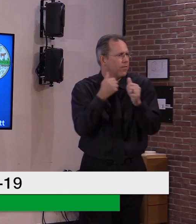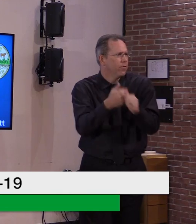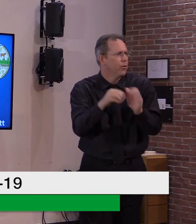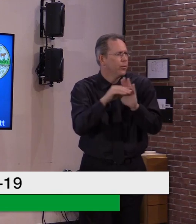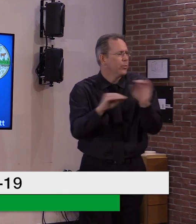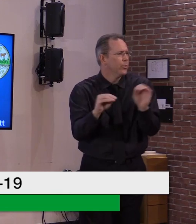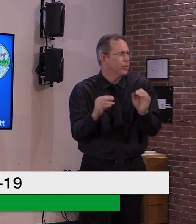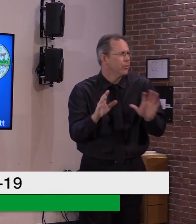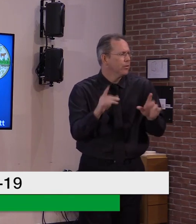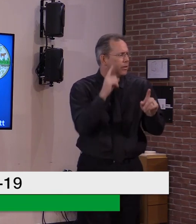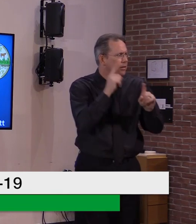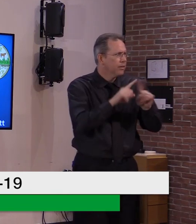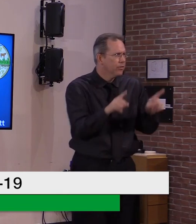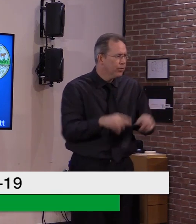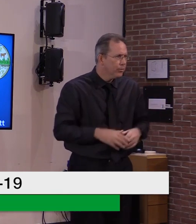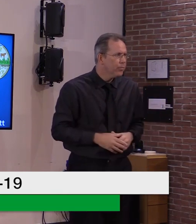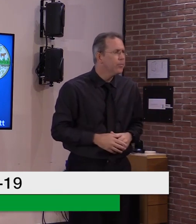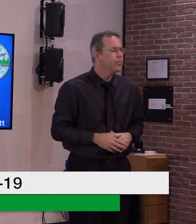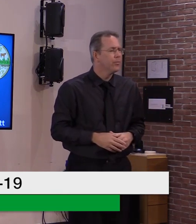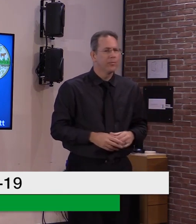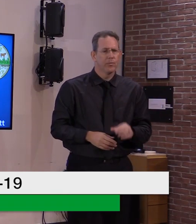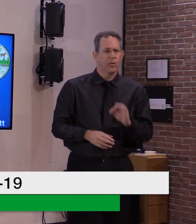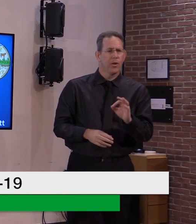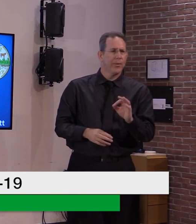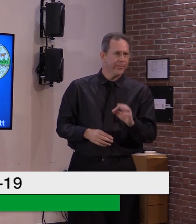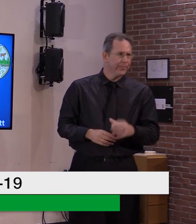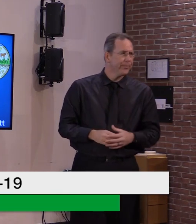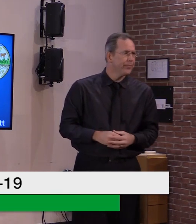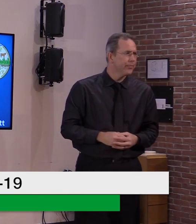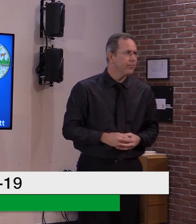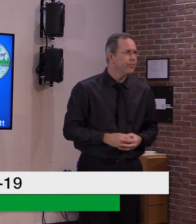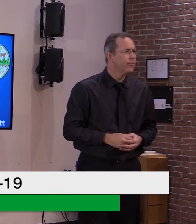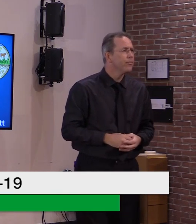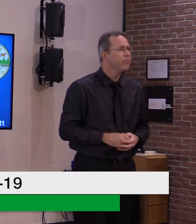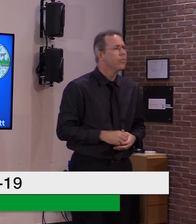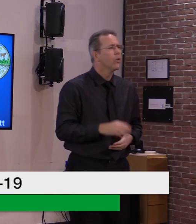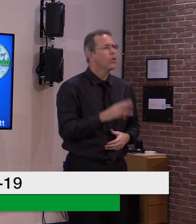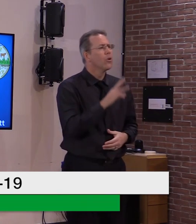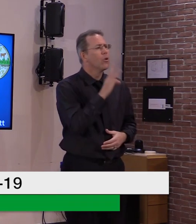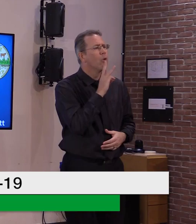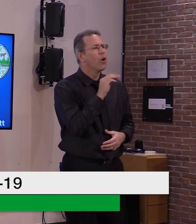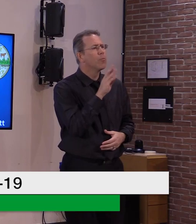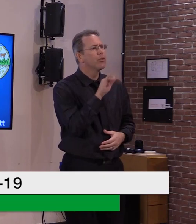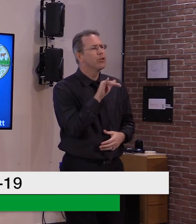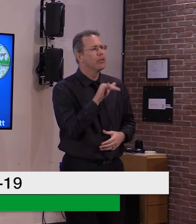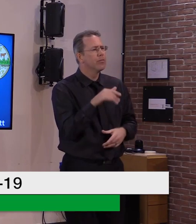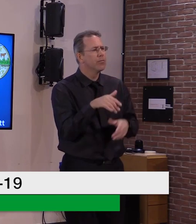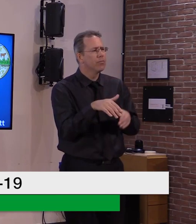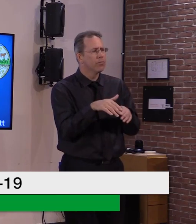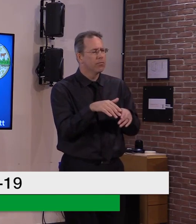good afternoon um i think my first question is for secretary of french